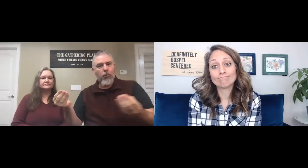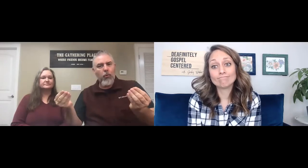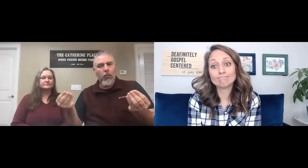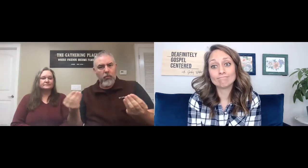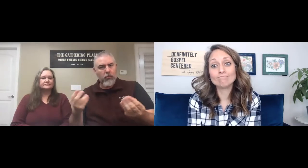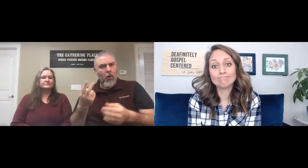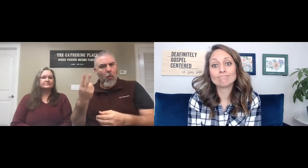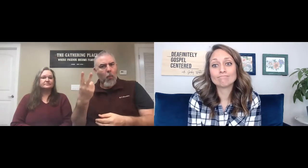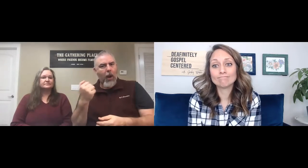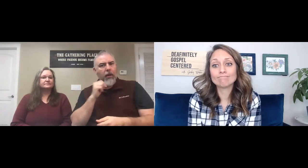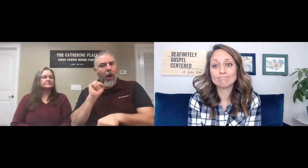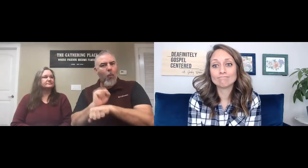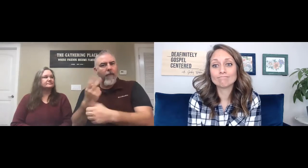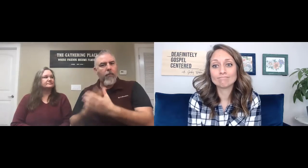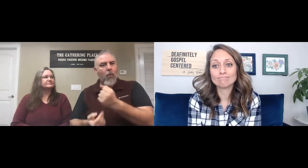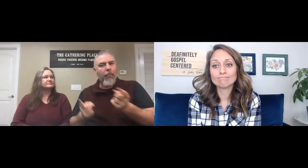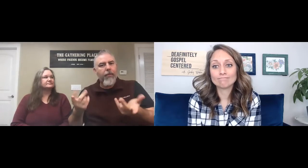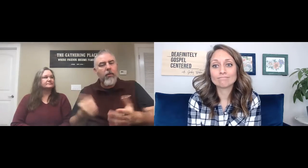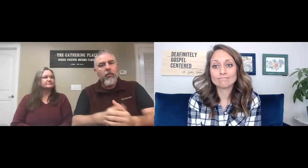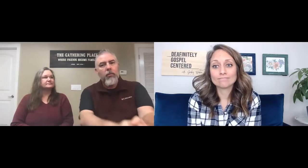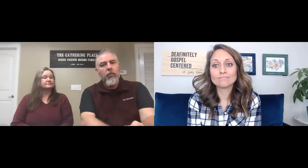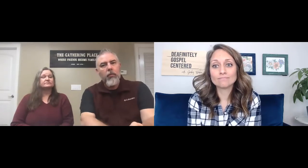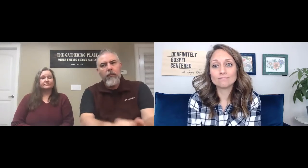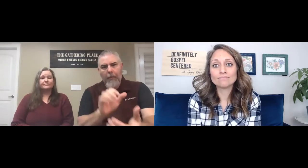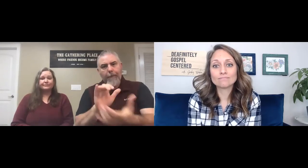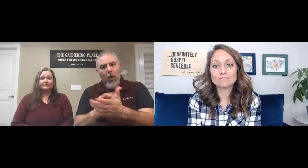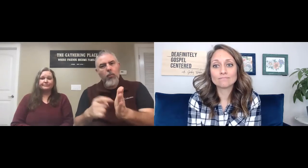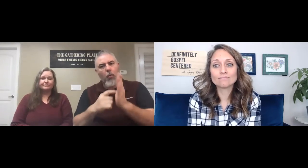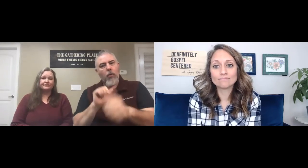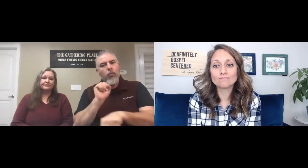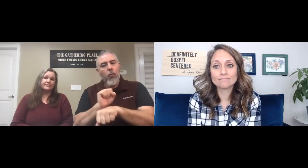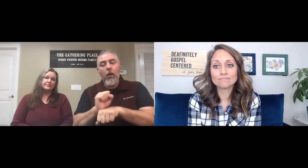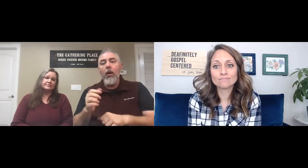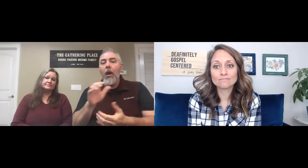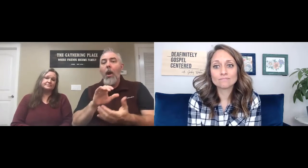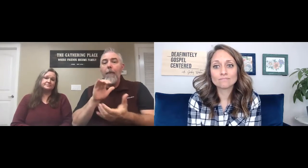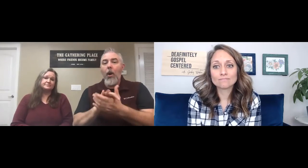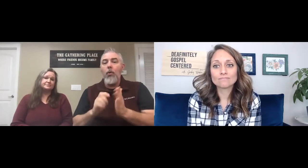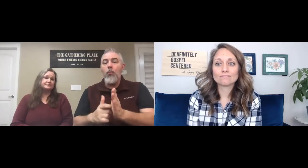is not paper. So why not work for both? Marriage requires